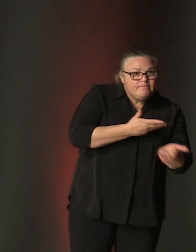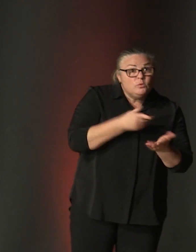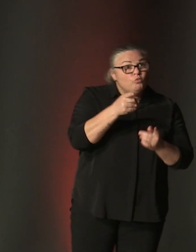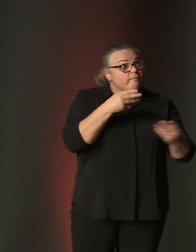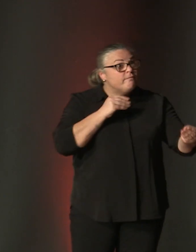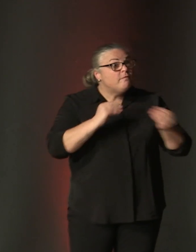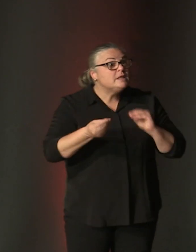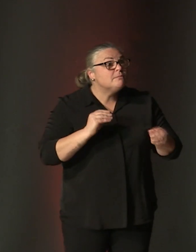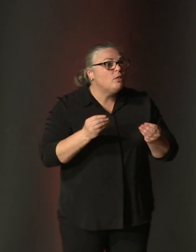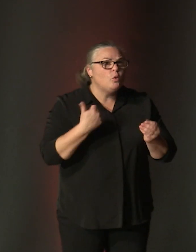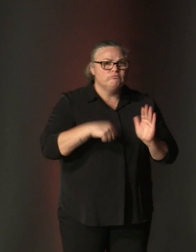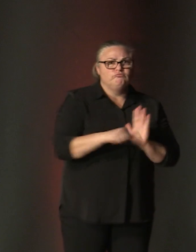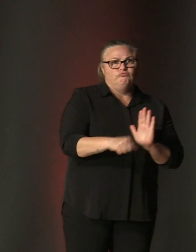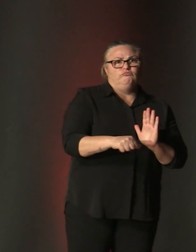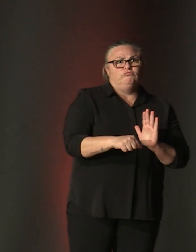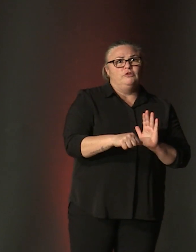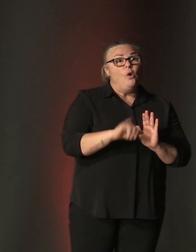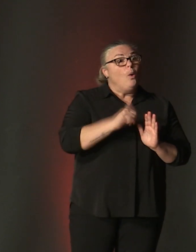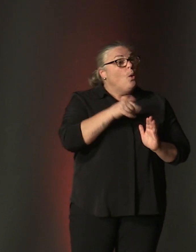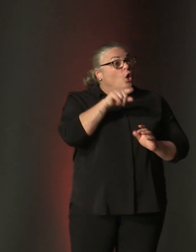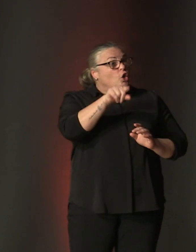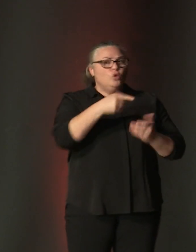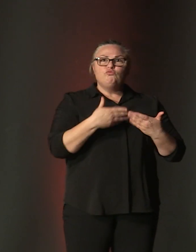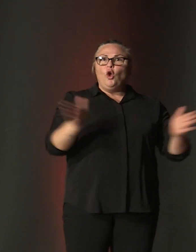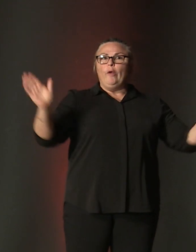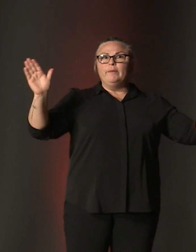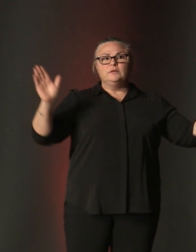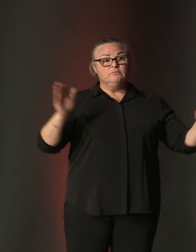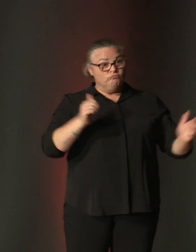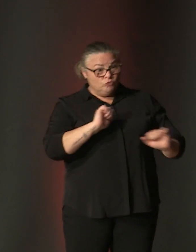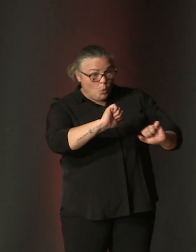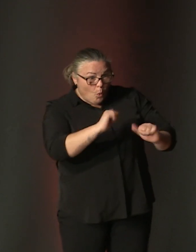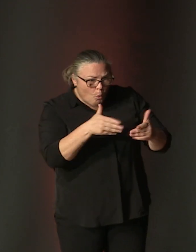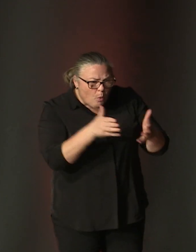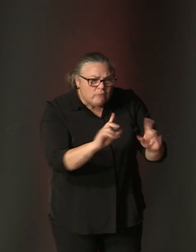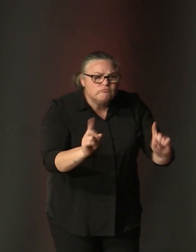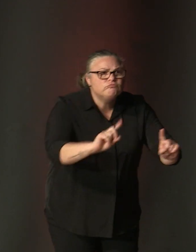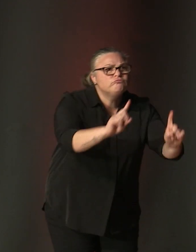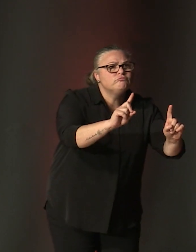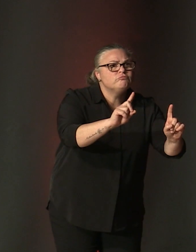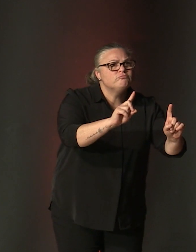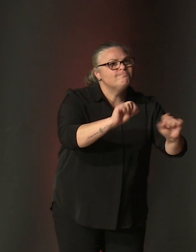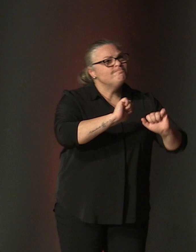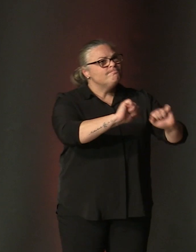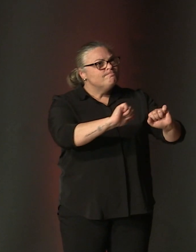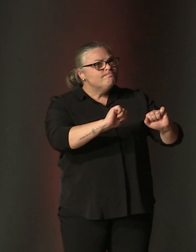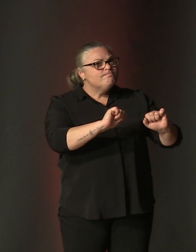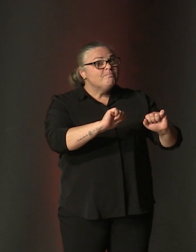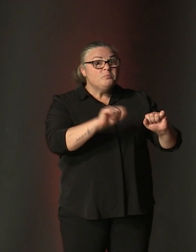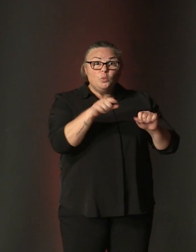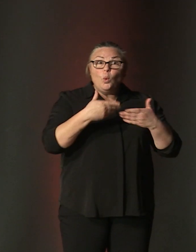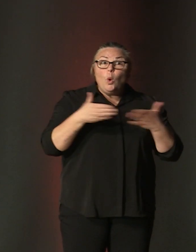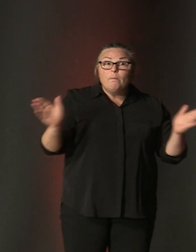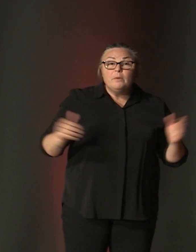are you with how they implement their project? How open are you to how they do things locally, where they are from? These are